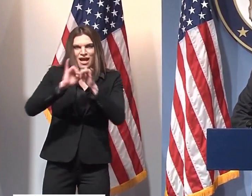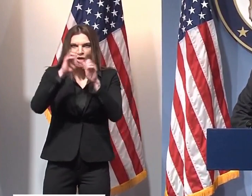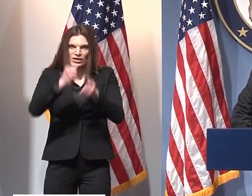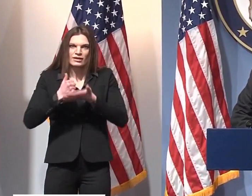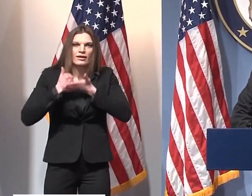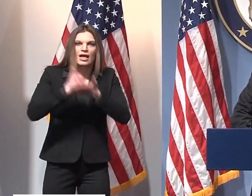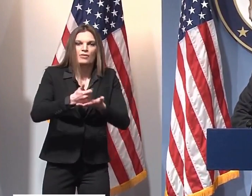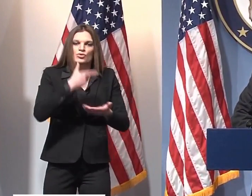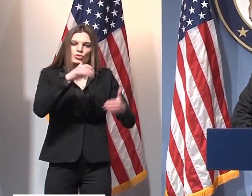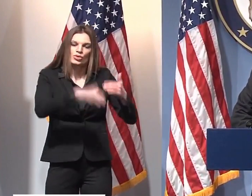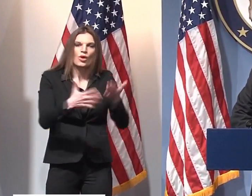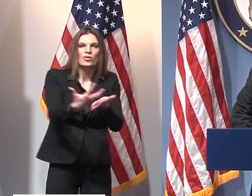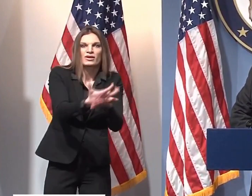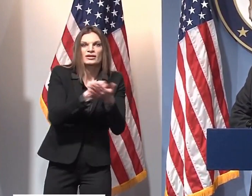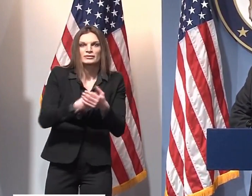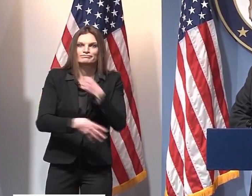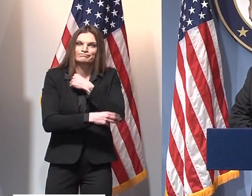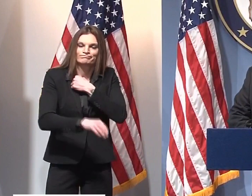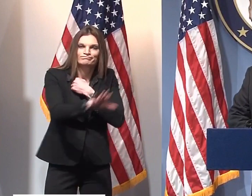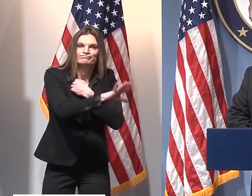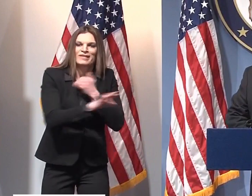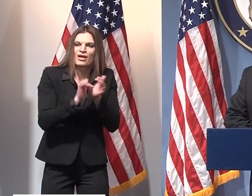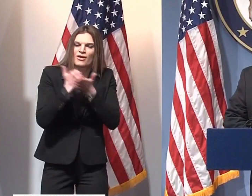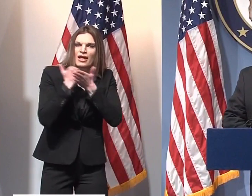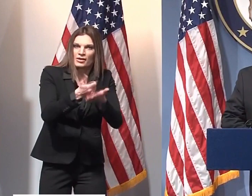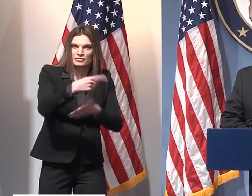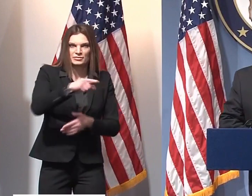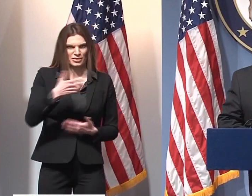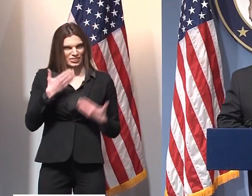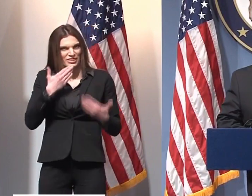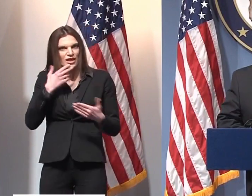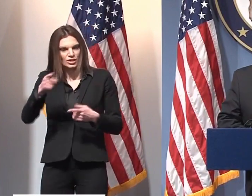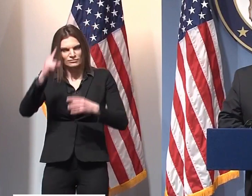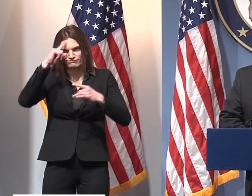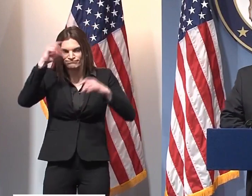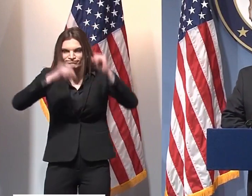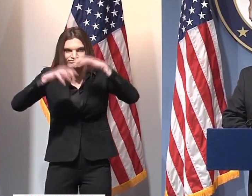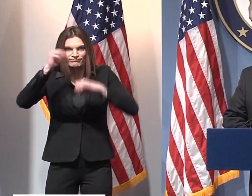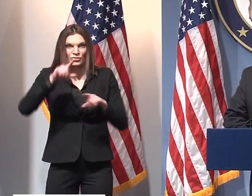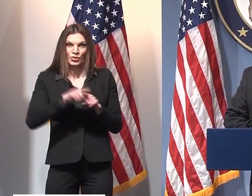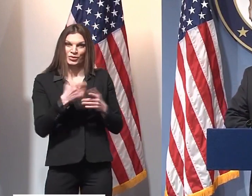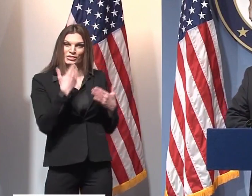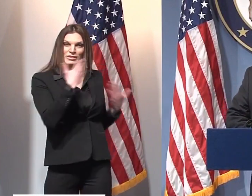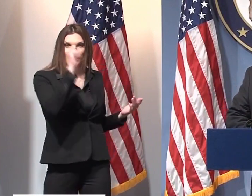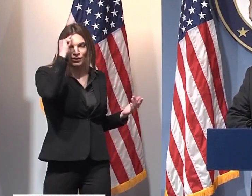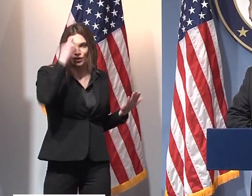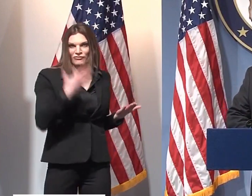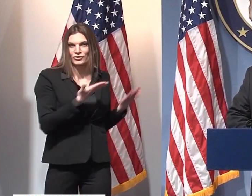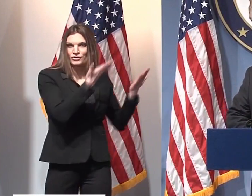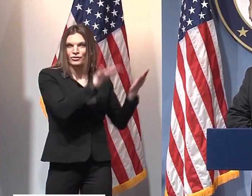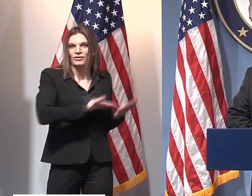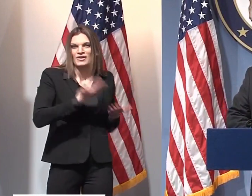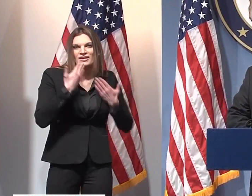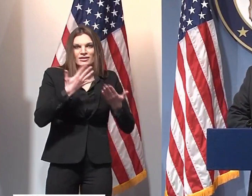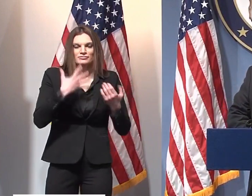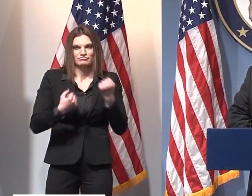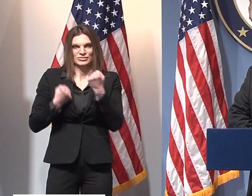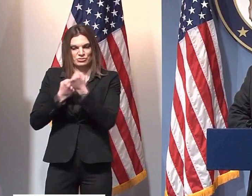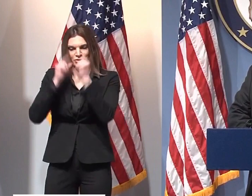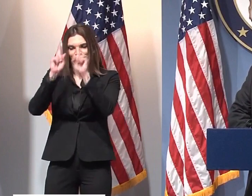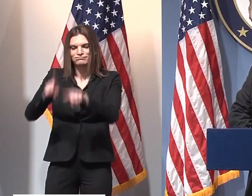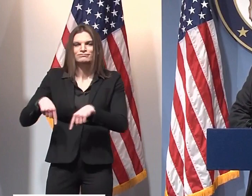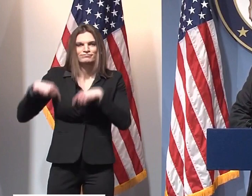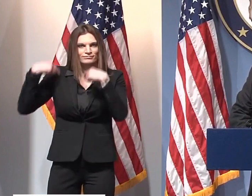Michiganders build a better life. I would also like to thank Governor Whitmer, who has been a tremendously supportive of the